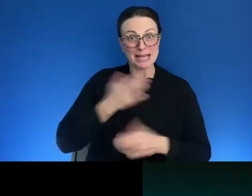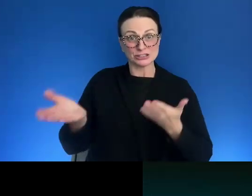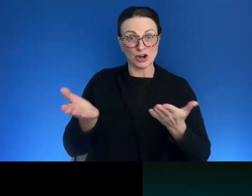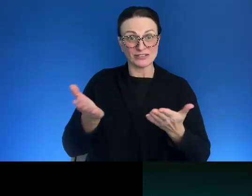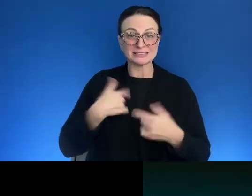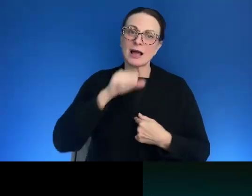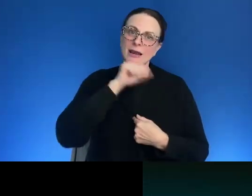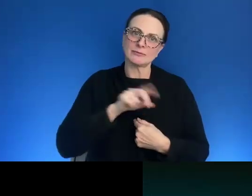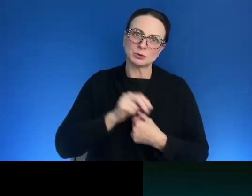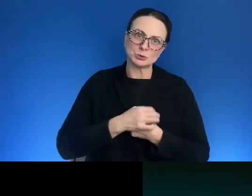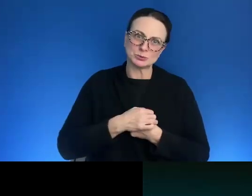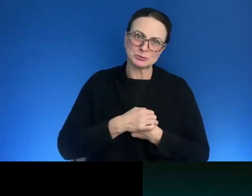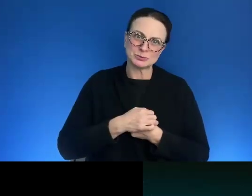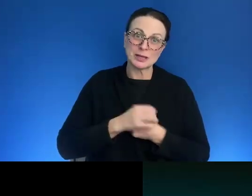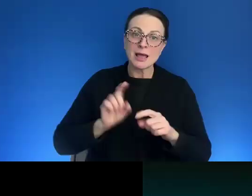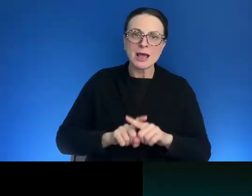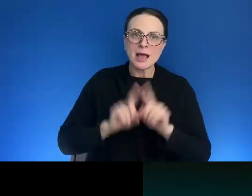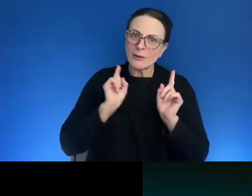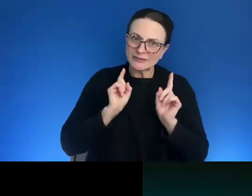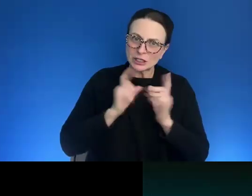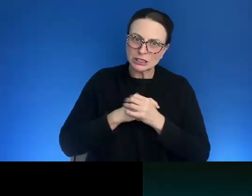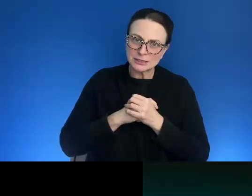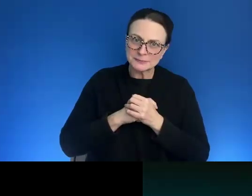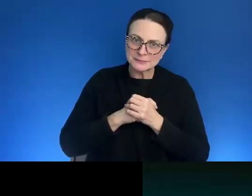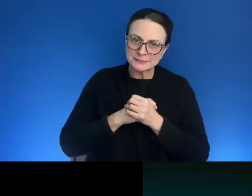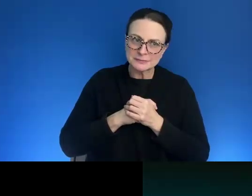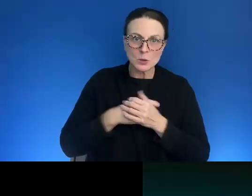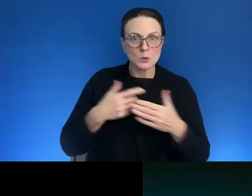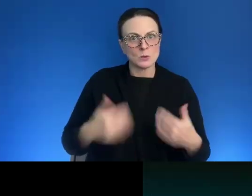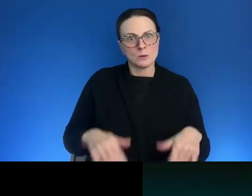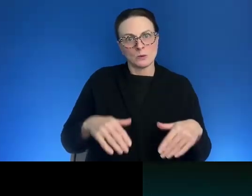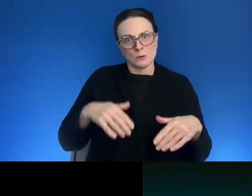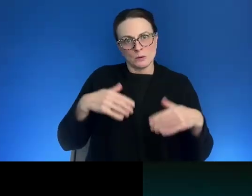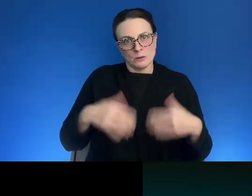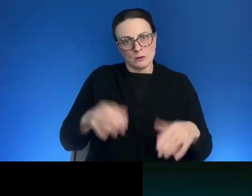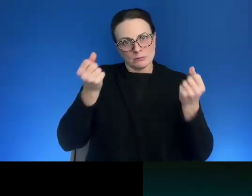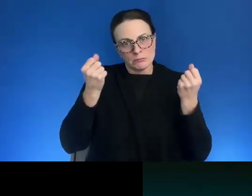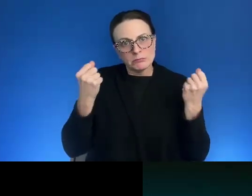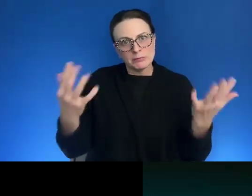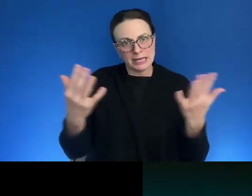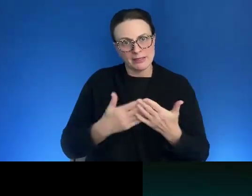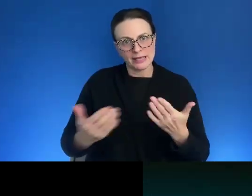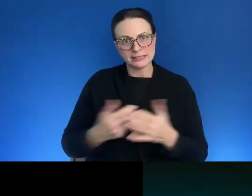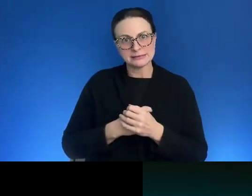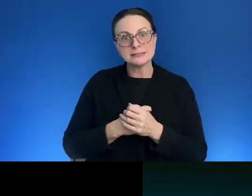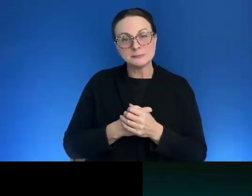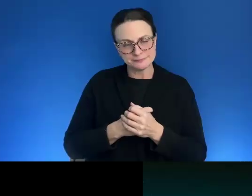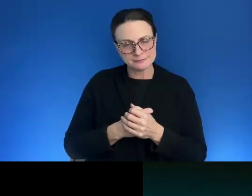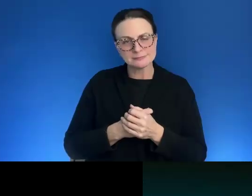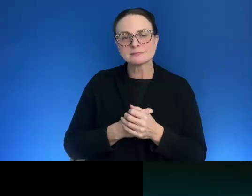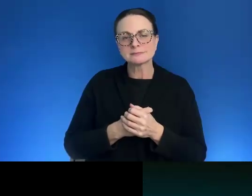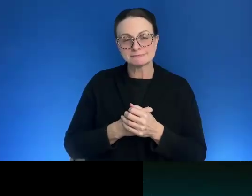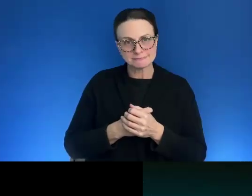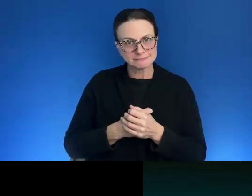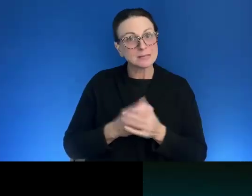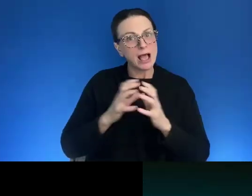I love to do. However, there's a lot of other things. So a lot of people,